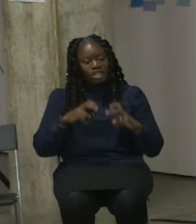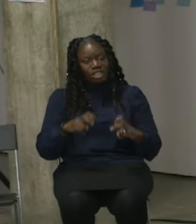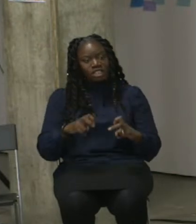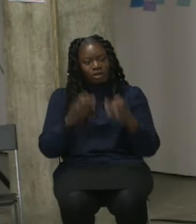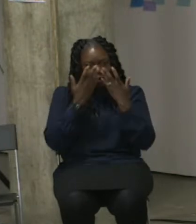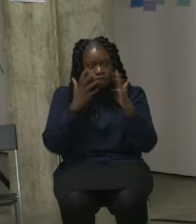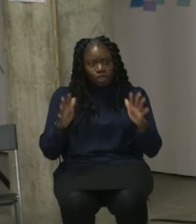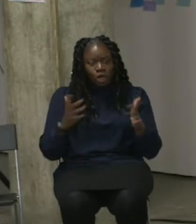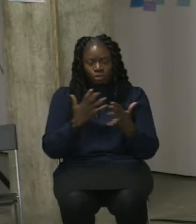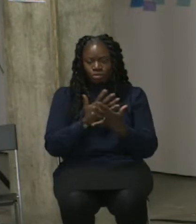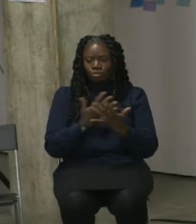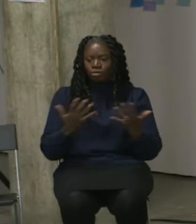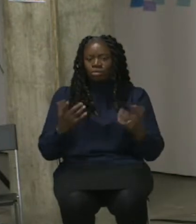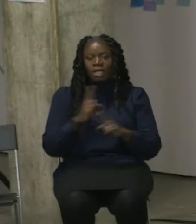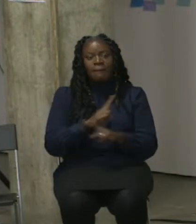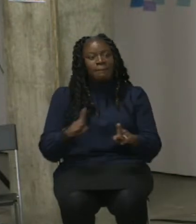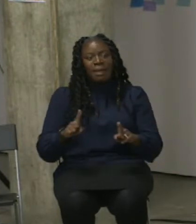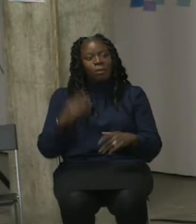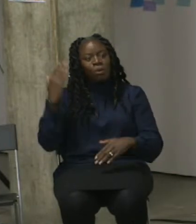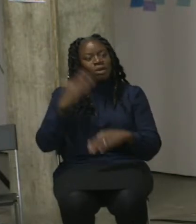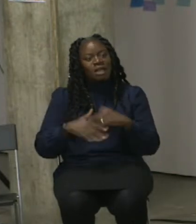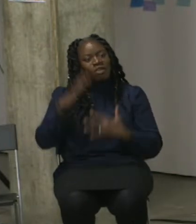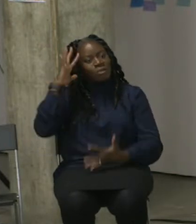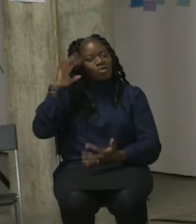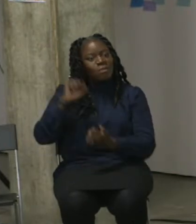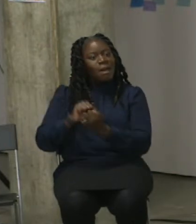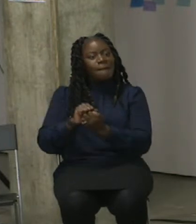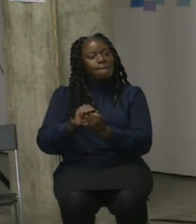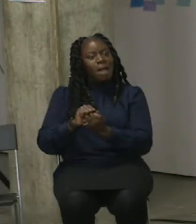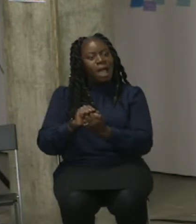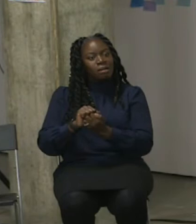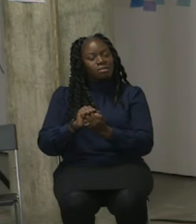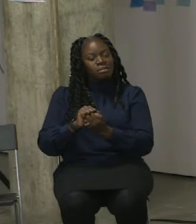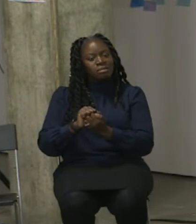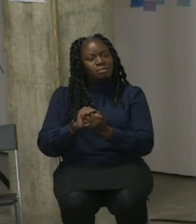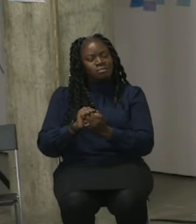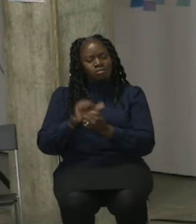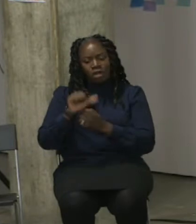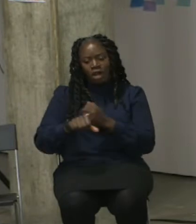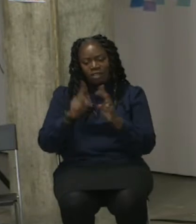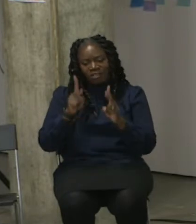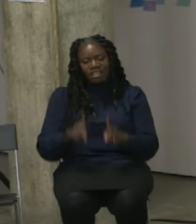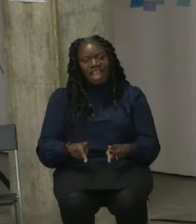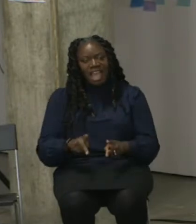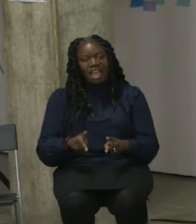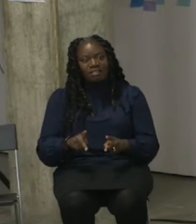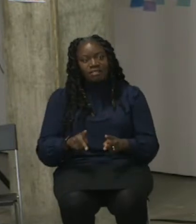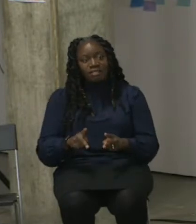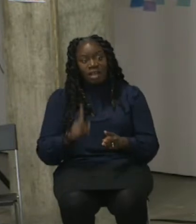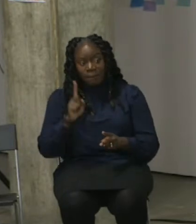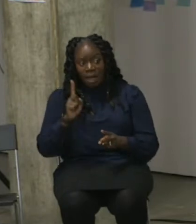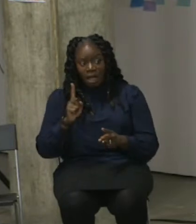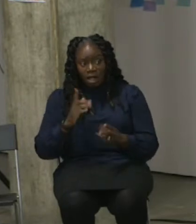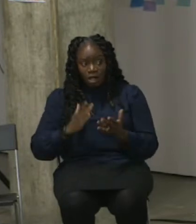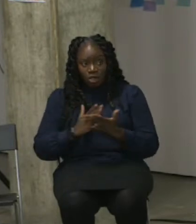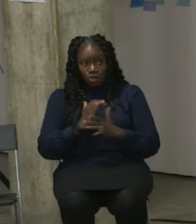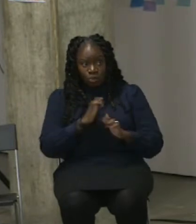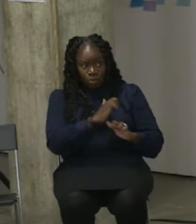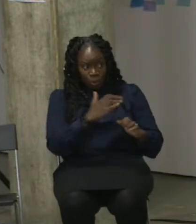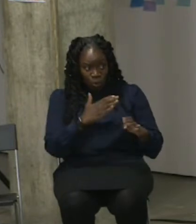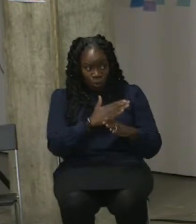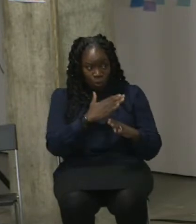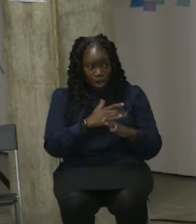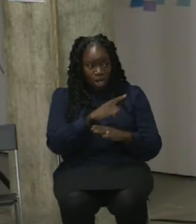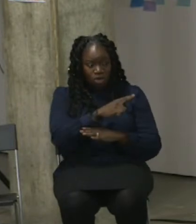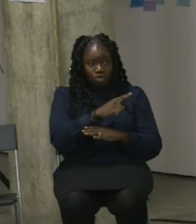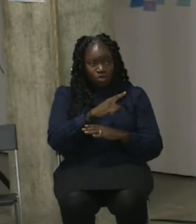are so many people who will never be remembered, and at least through your work, your relatives